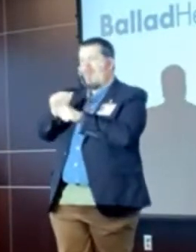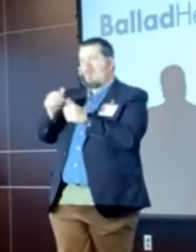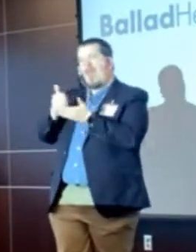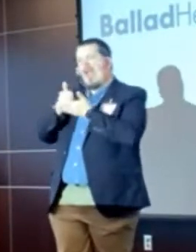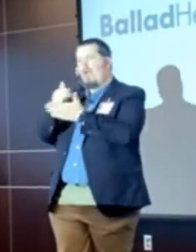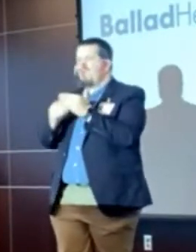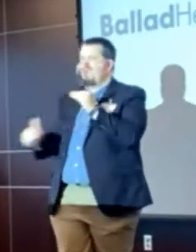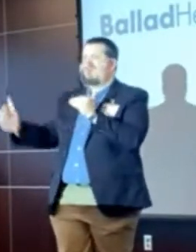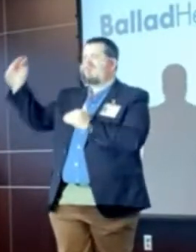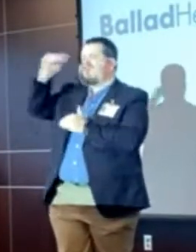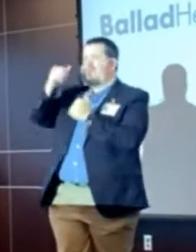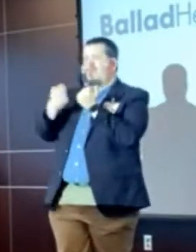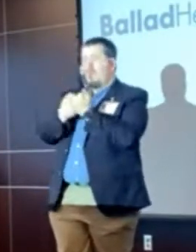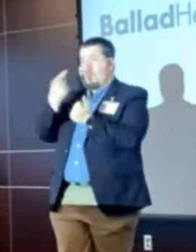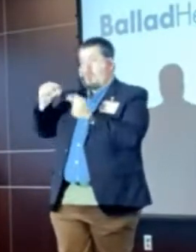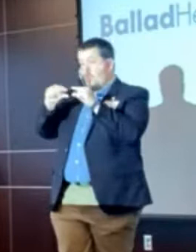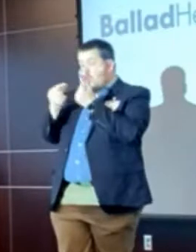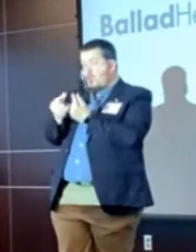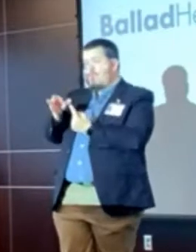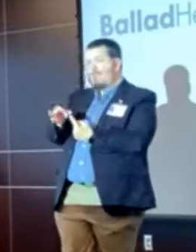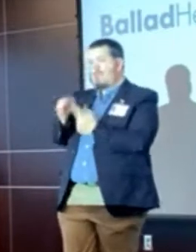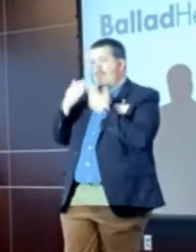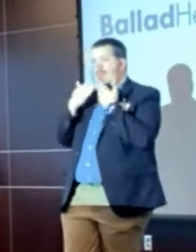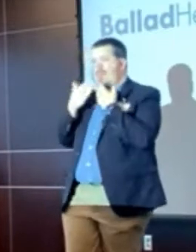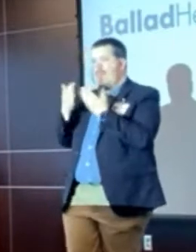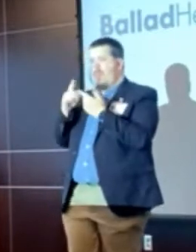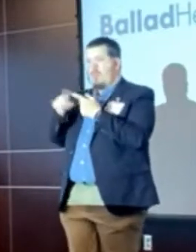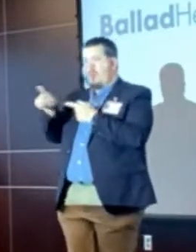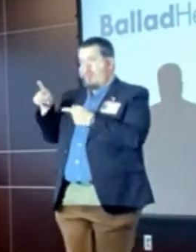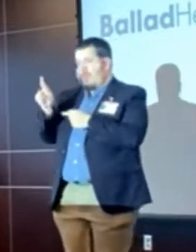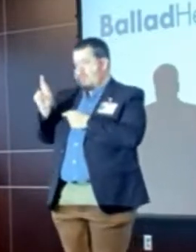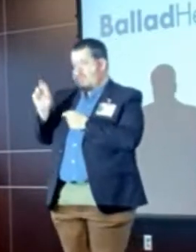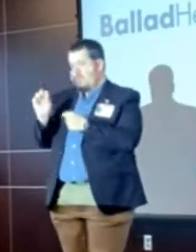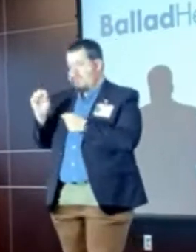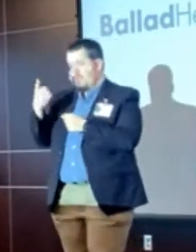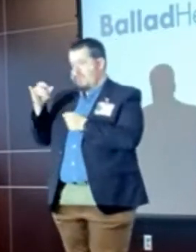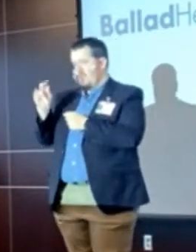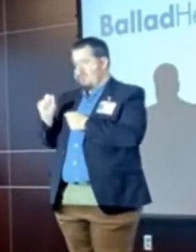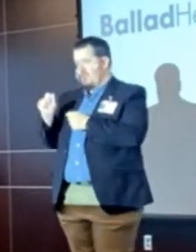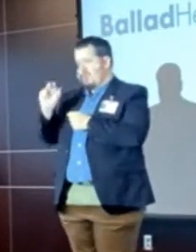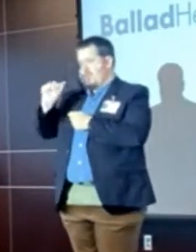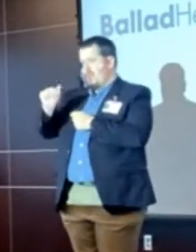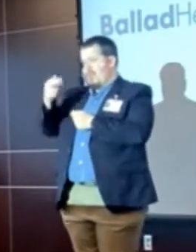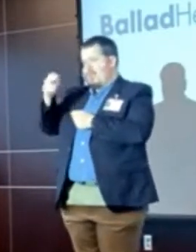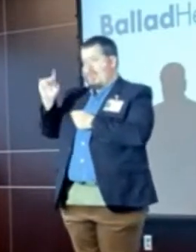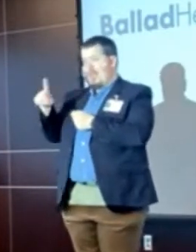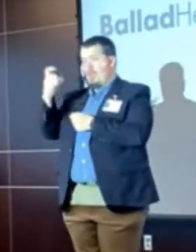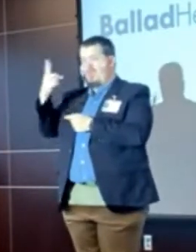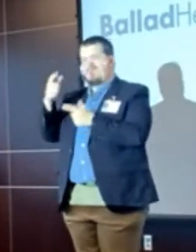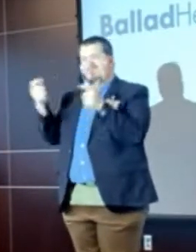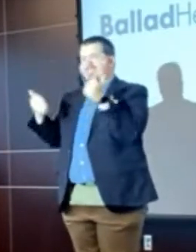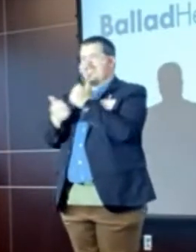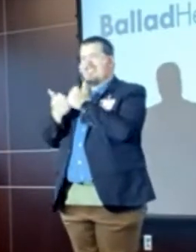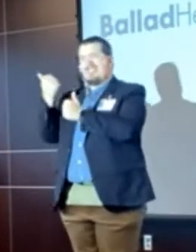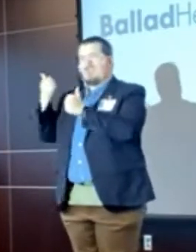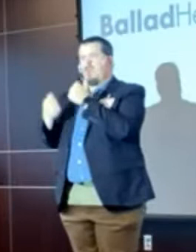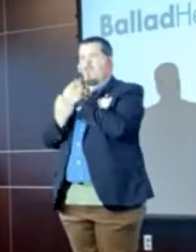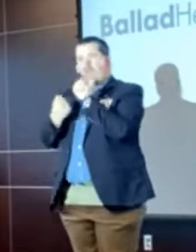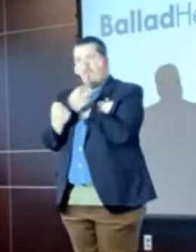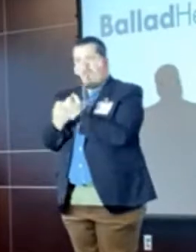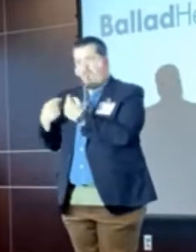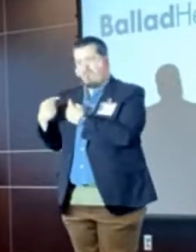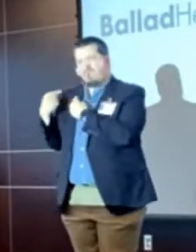support. One group I especially want to say thank you to is Region Ahead. They have been one of our biggest cheerleaders and